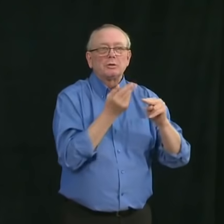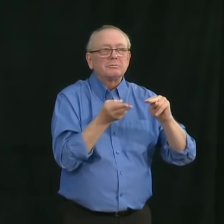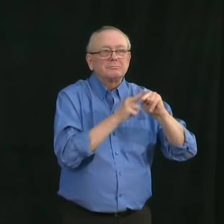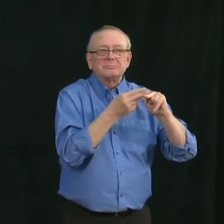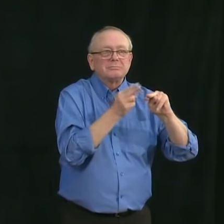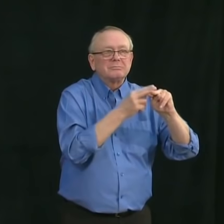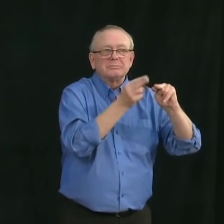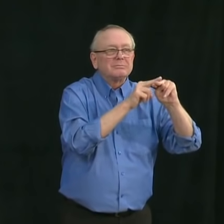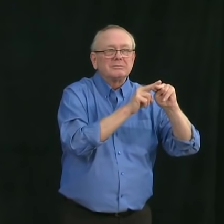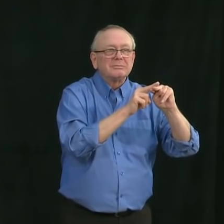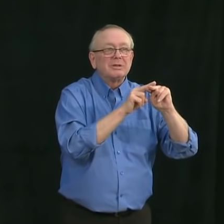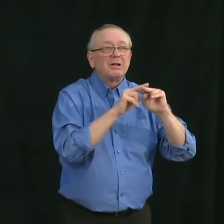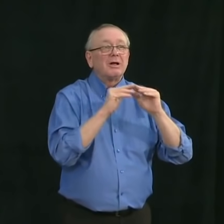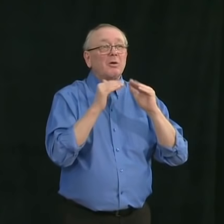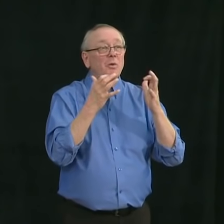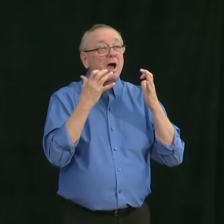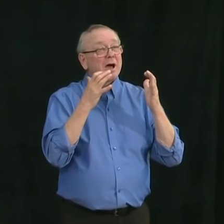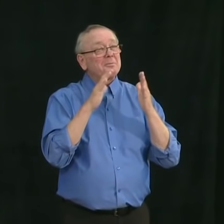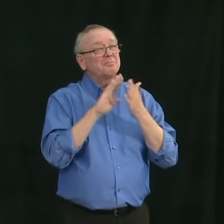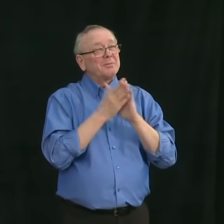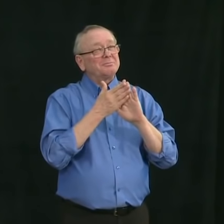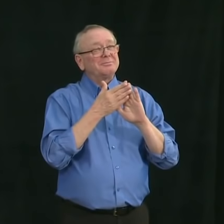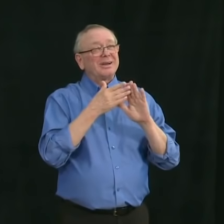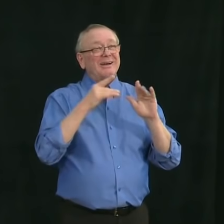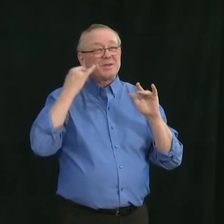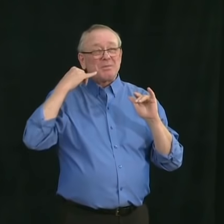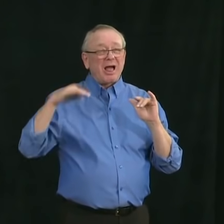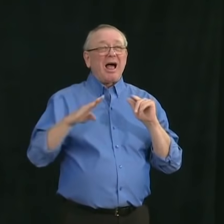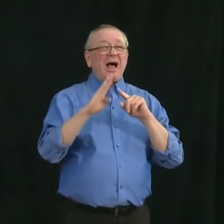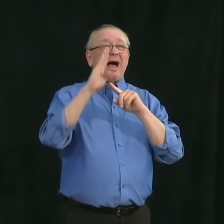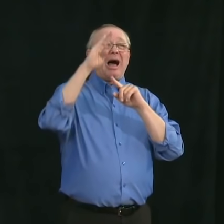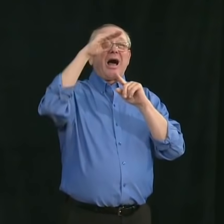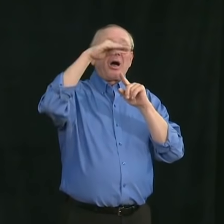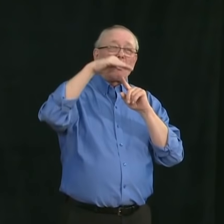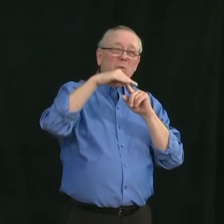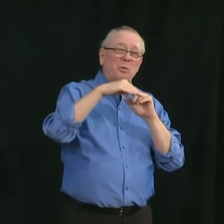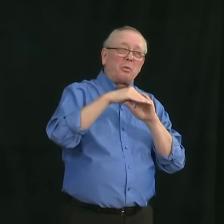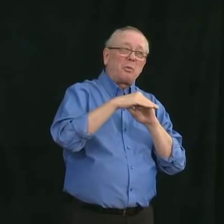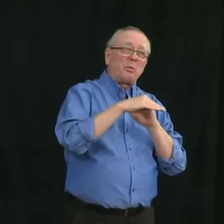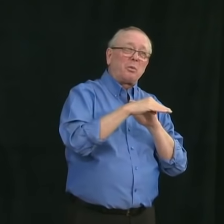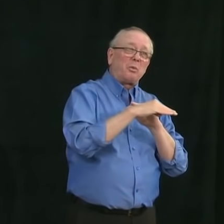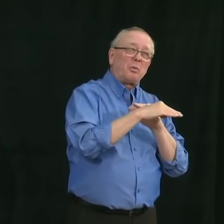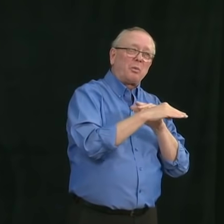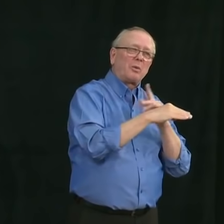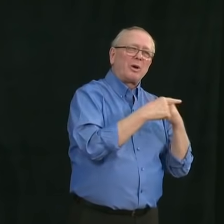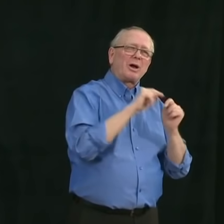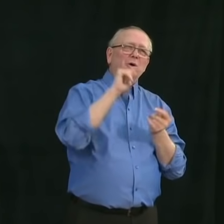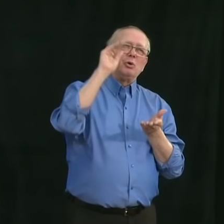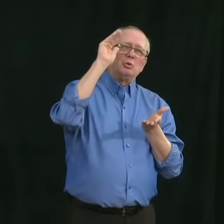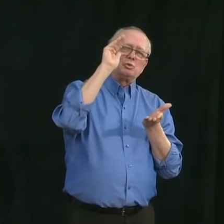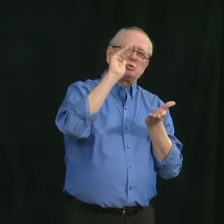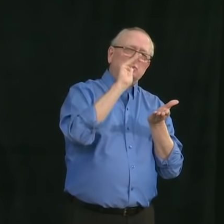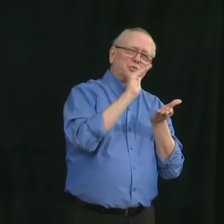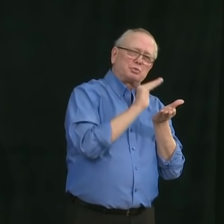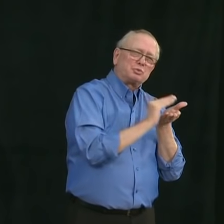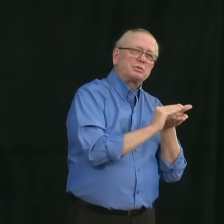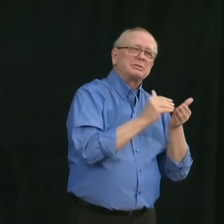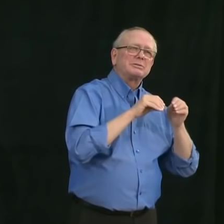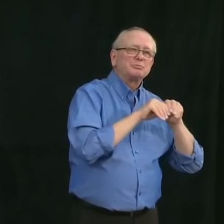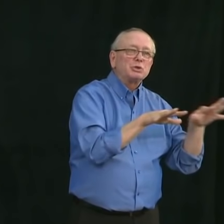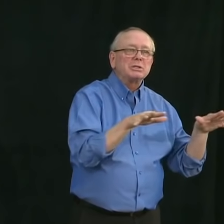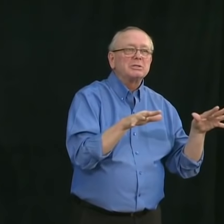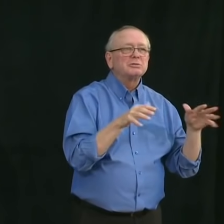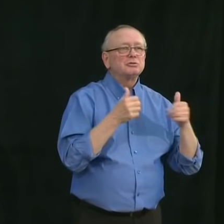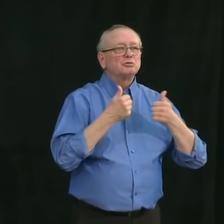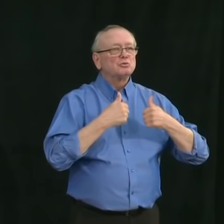really references being able to maintain a low level of spread of the virus, preventing it wherever possible,